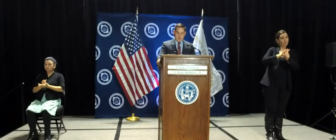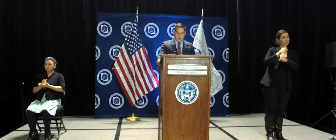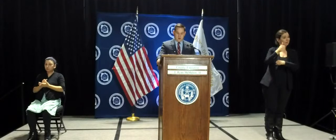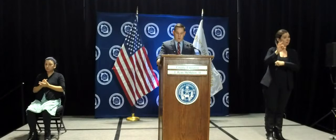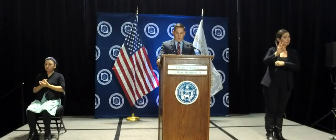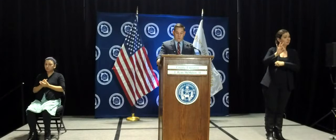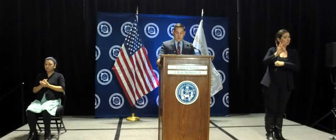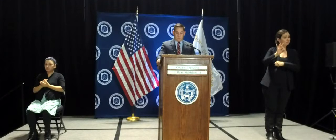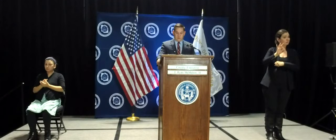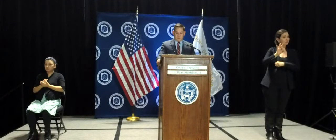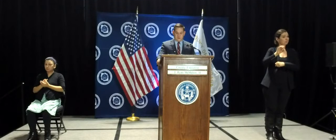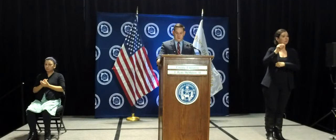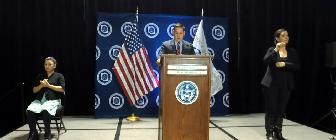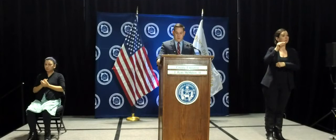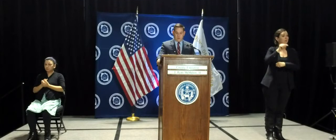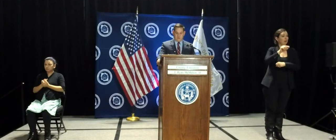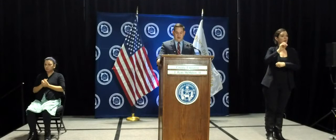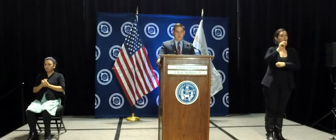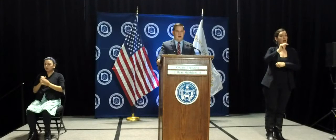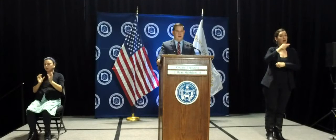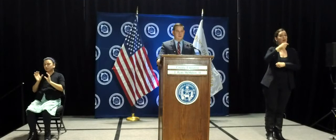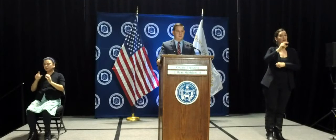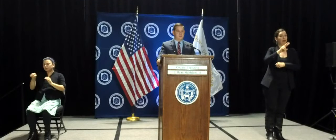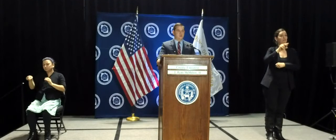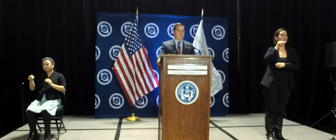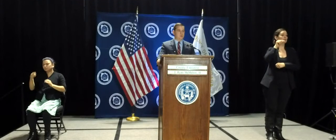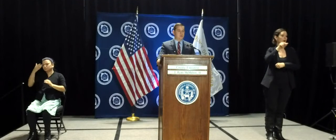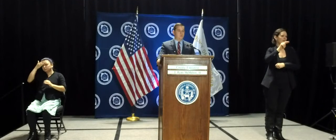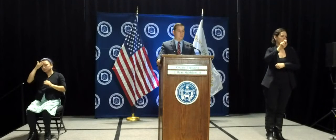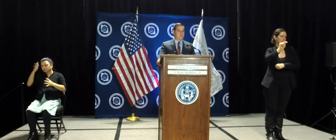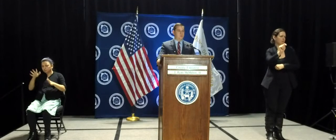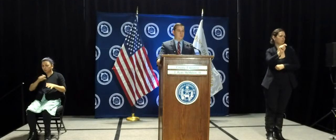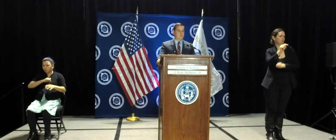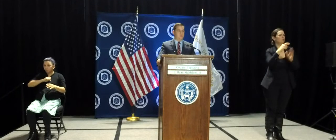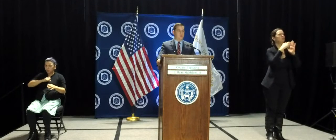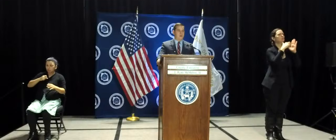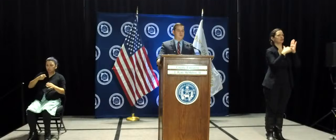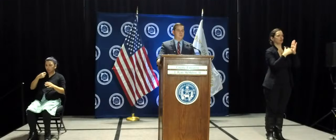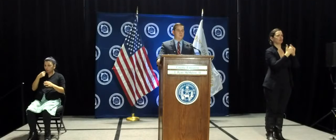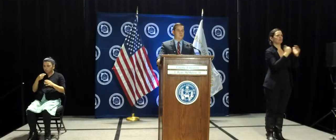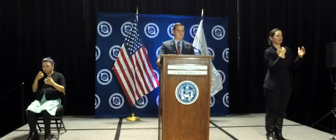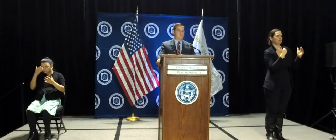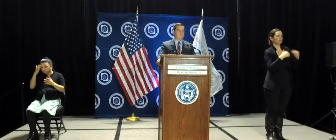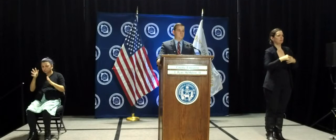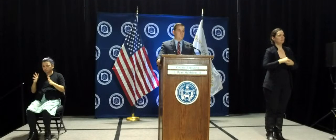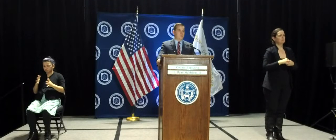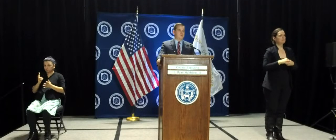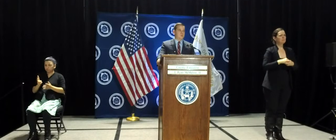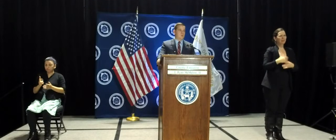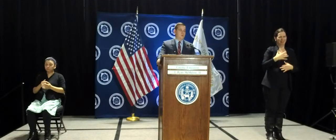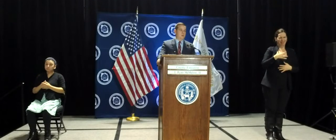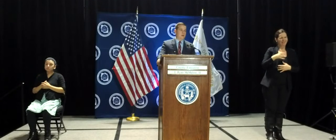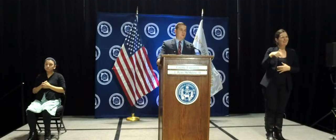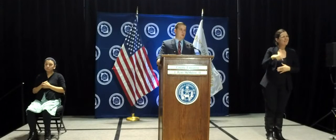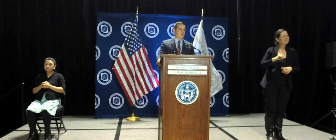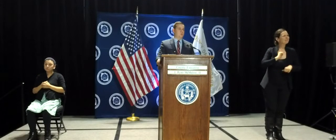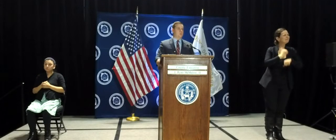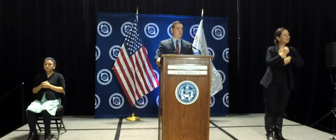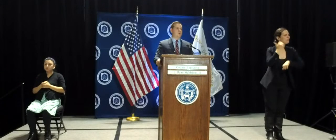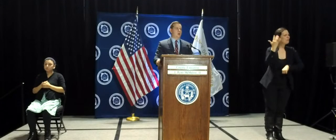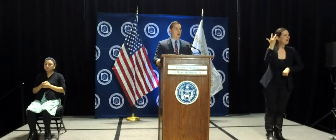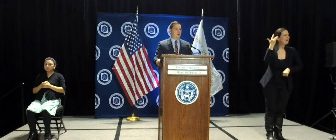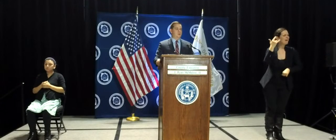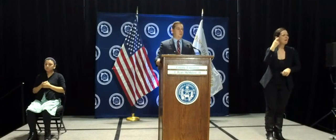symptoms. What we like about this is that we're finding positives in the community with people who don't have symptoms. And so we would never